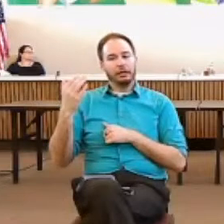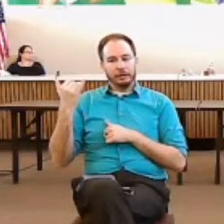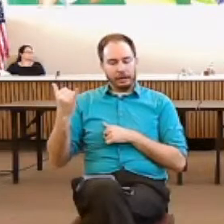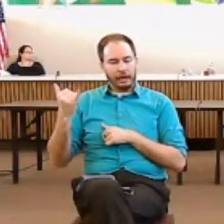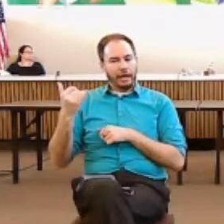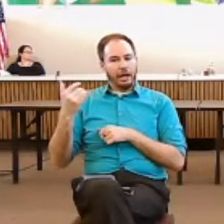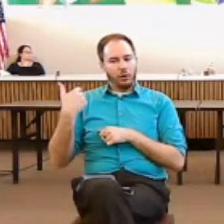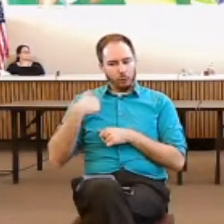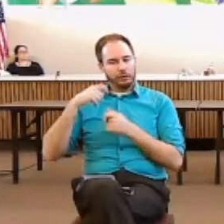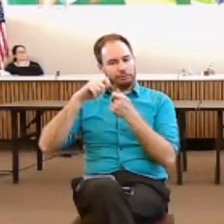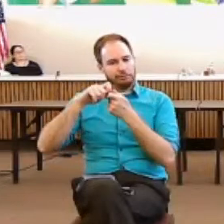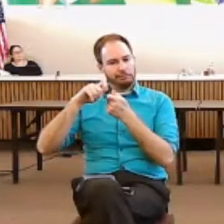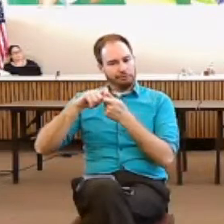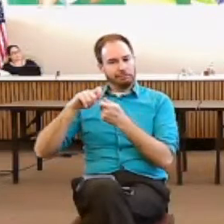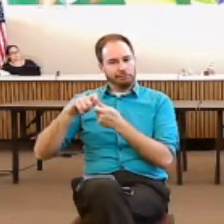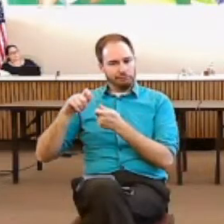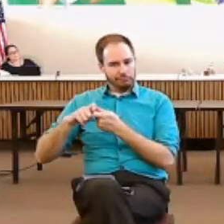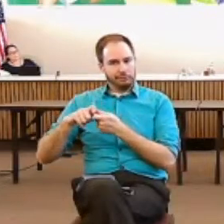architecturally fleshing those out.